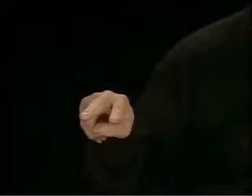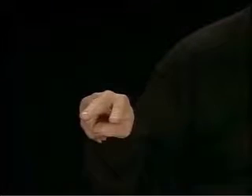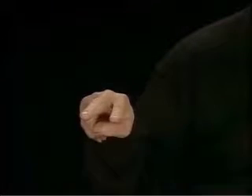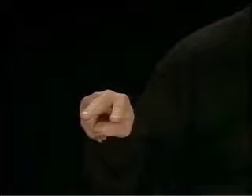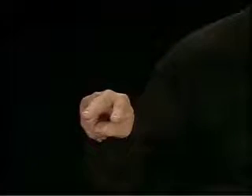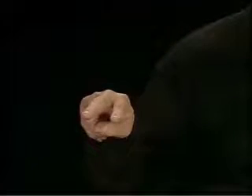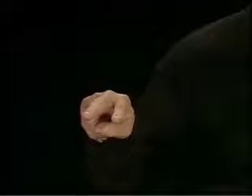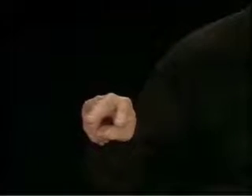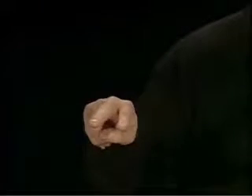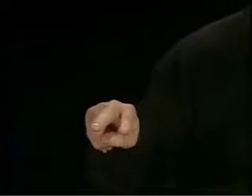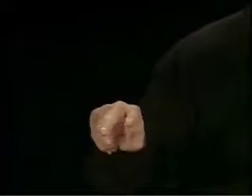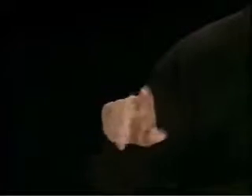22,